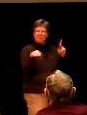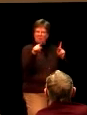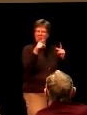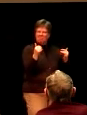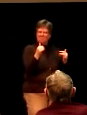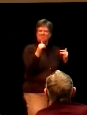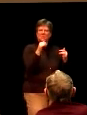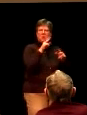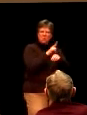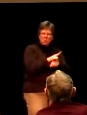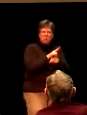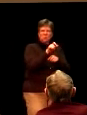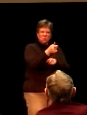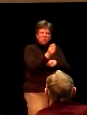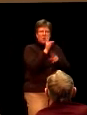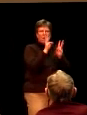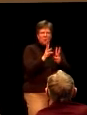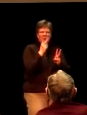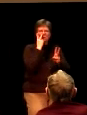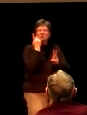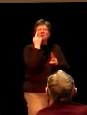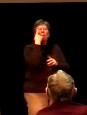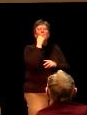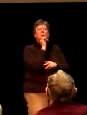and seeing something that looks like this.